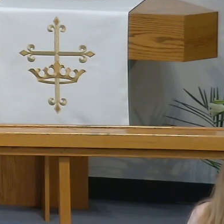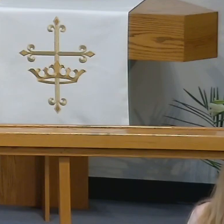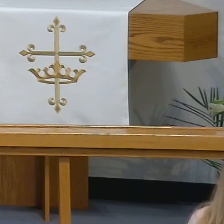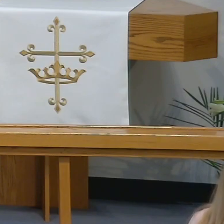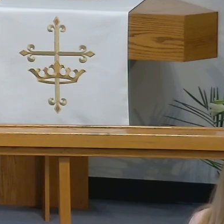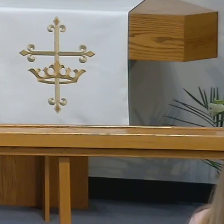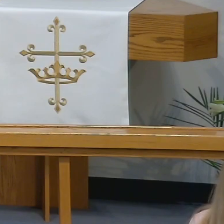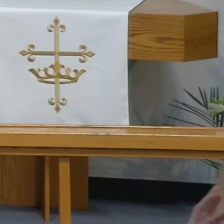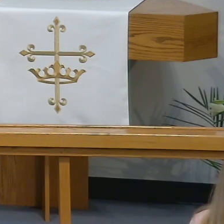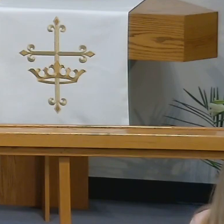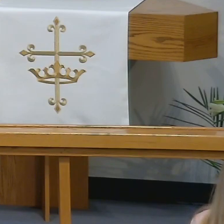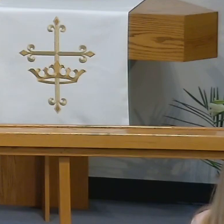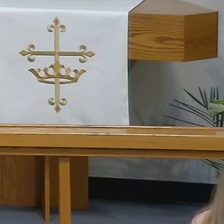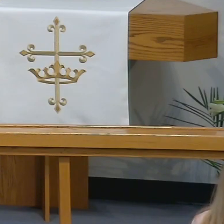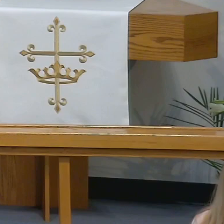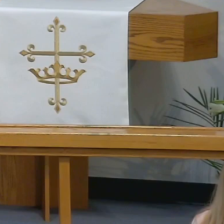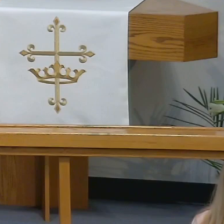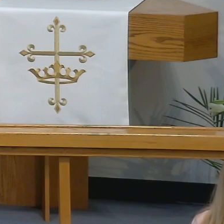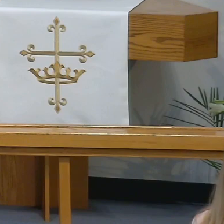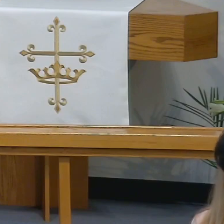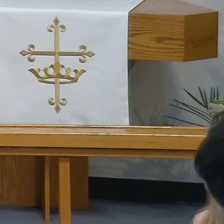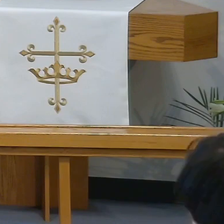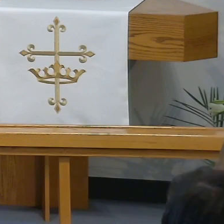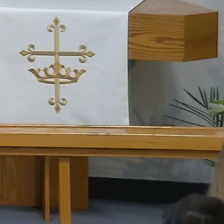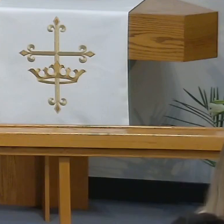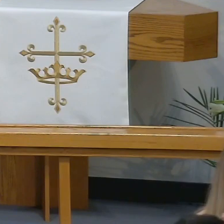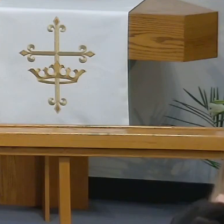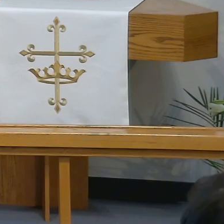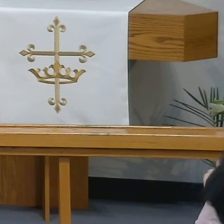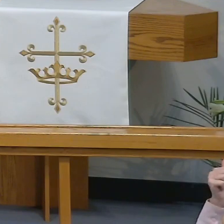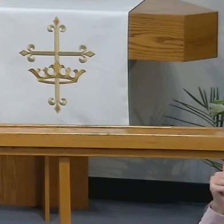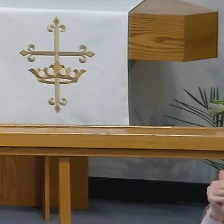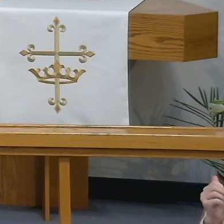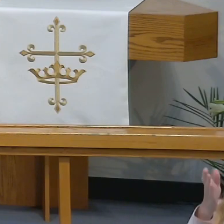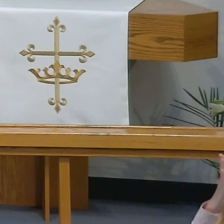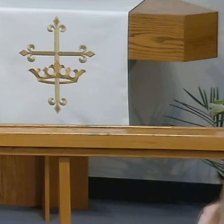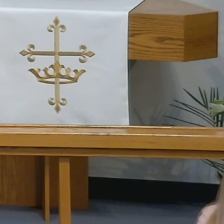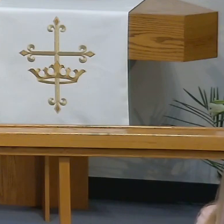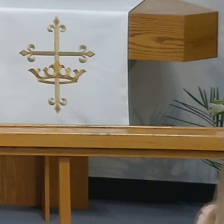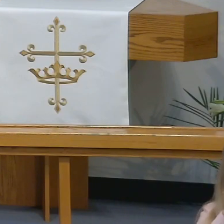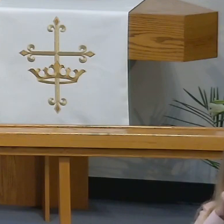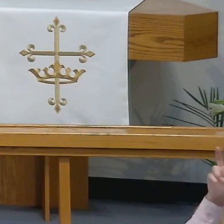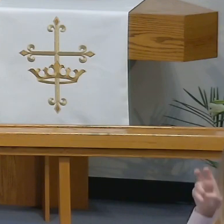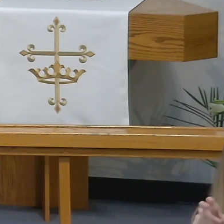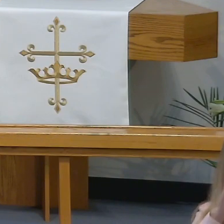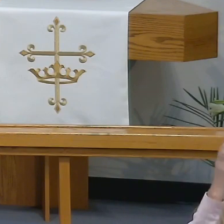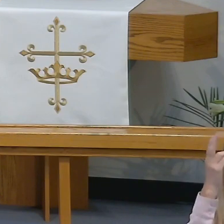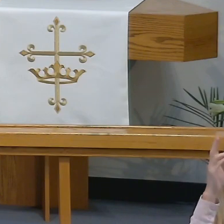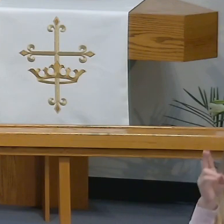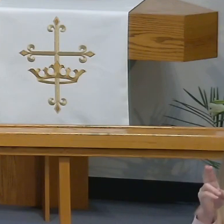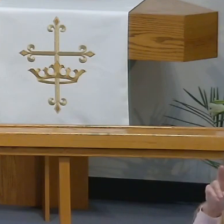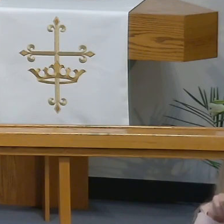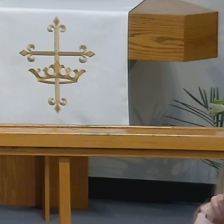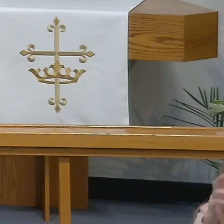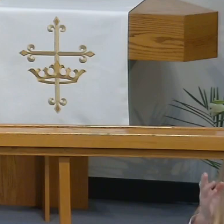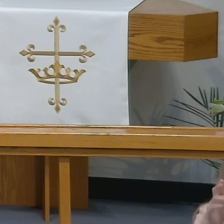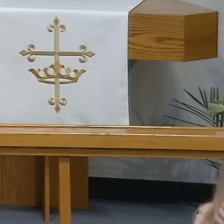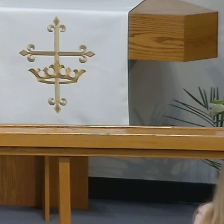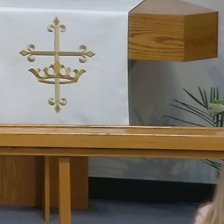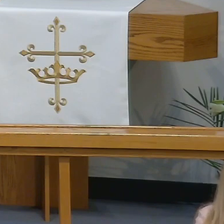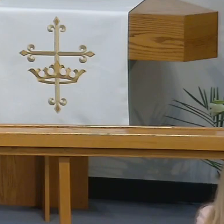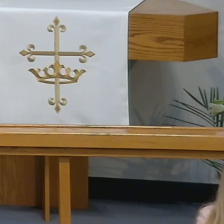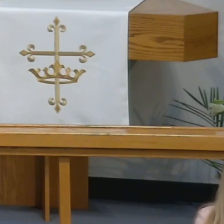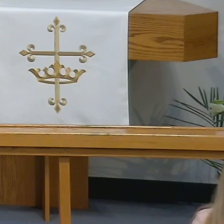me. Salvation belongs to our God who sits on the throne and to the Lamb. Worthy is the Lamb who was